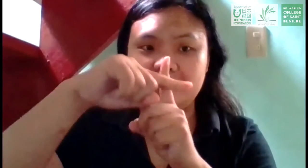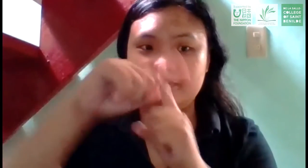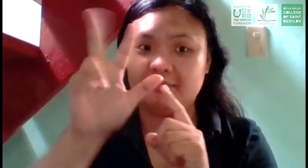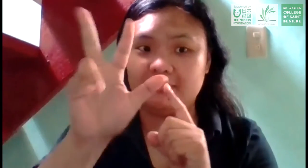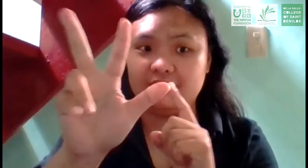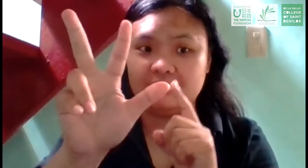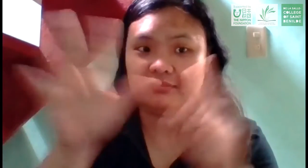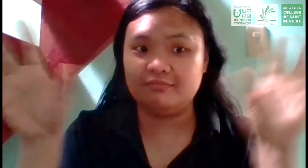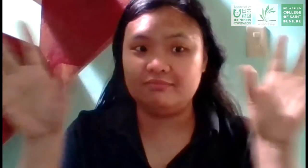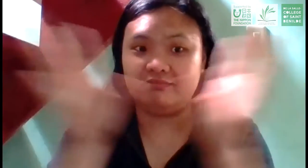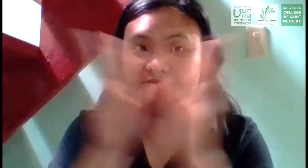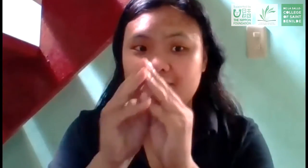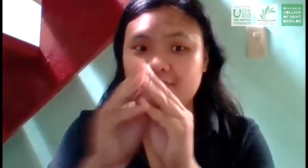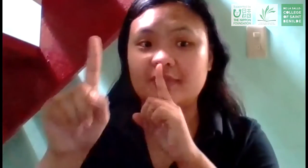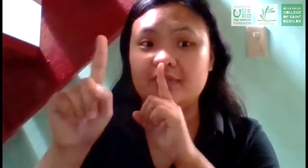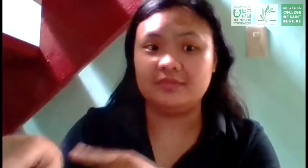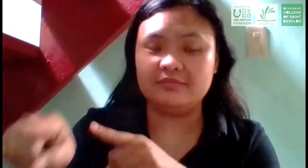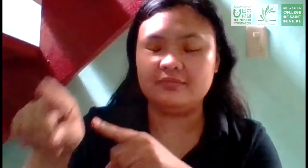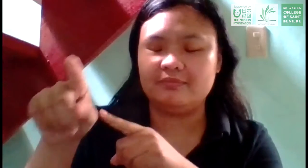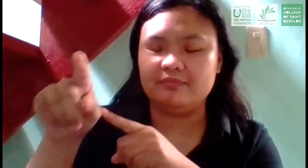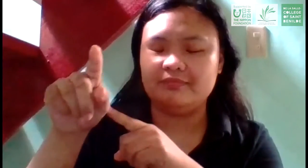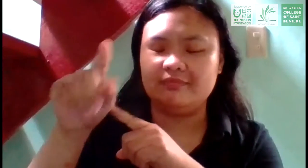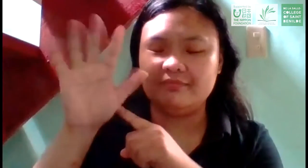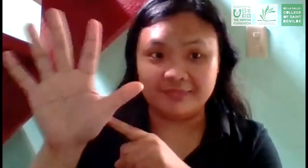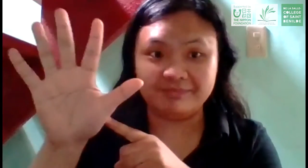Yes, right. 2 plus 3,